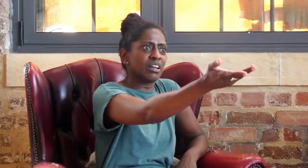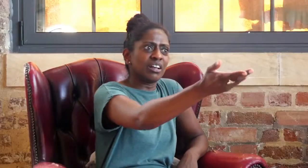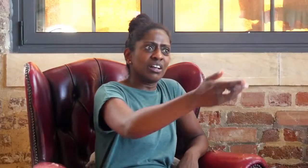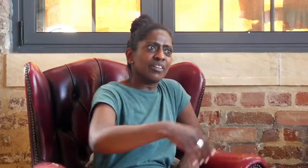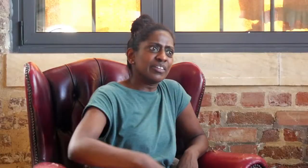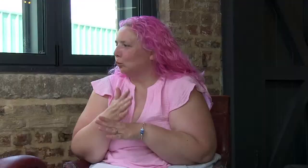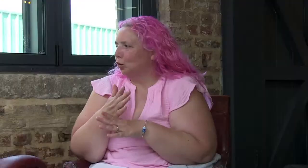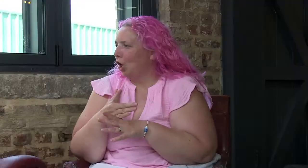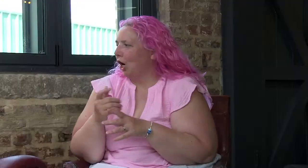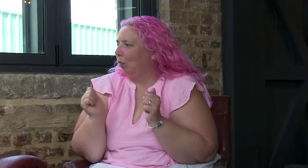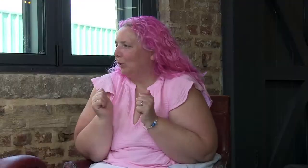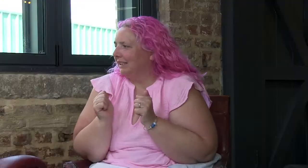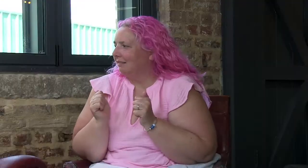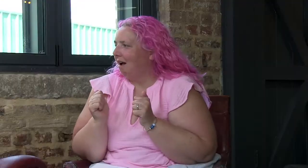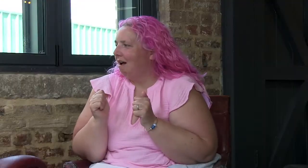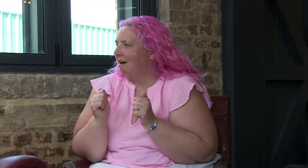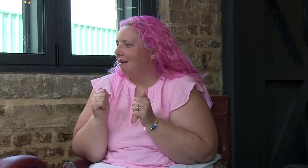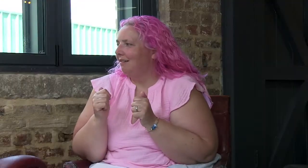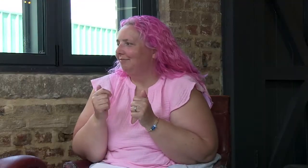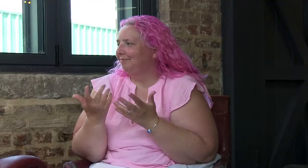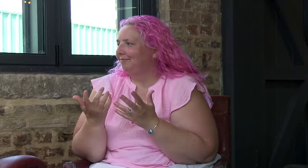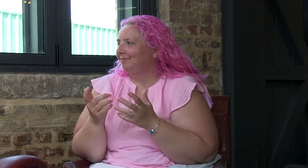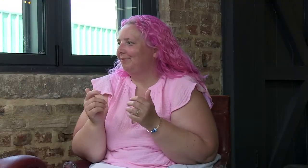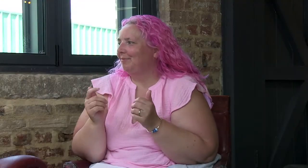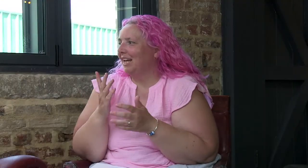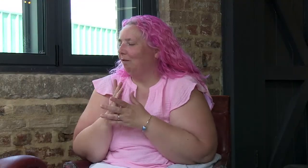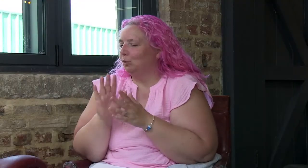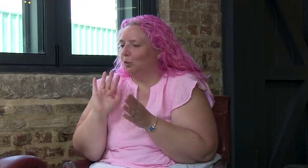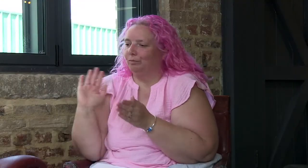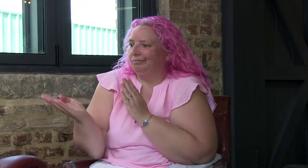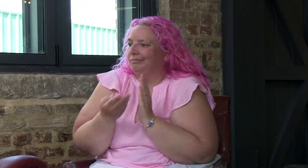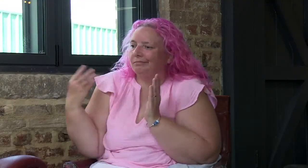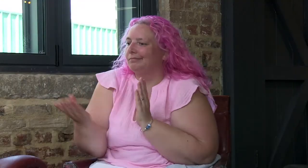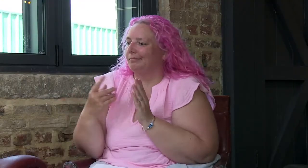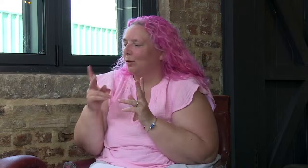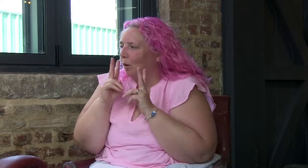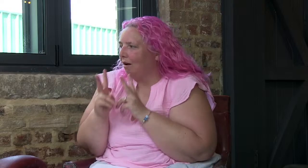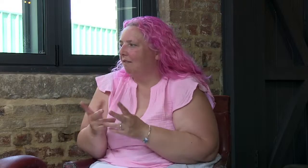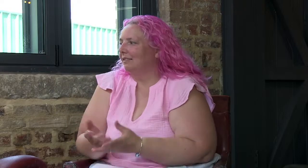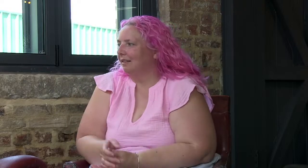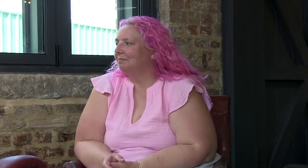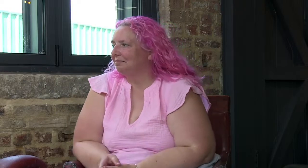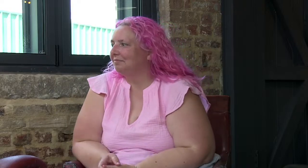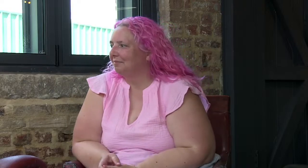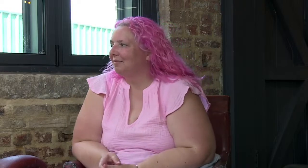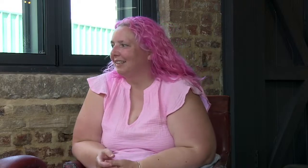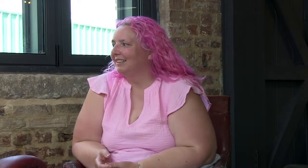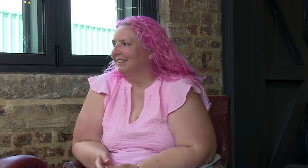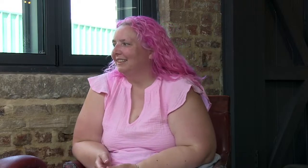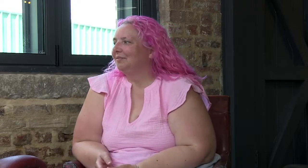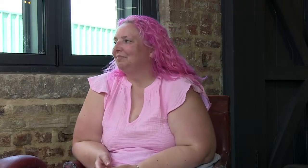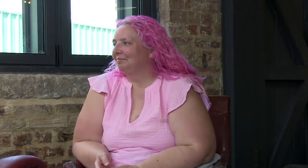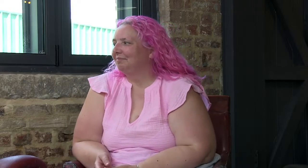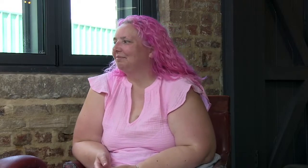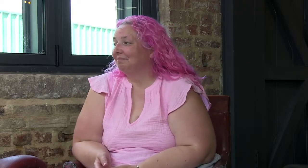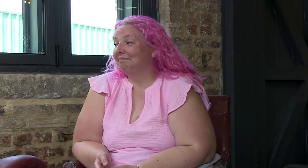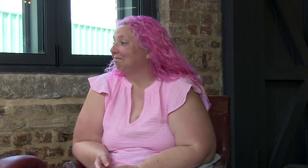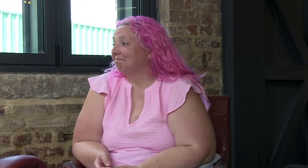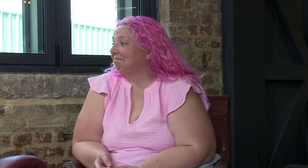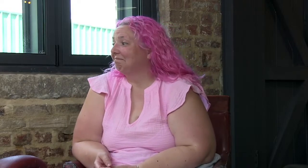Okay, that's perfect for hot weather, we can use that. Yeah. I think you just need to make sure we're looking after it, and that's it.